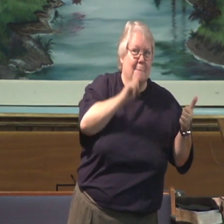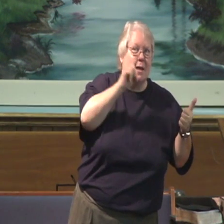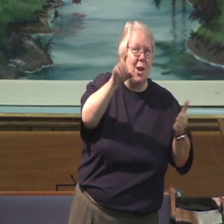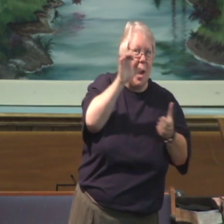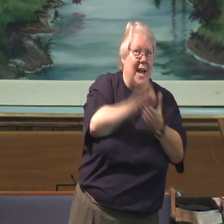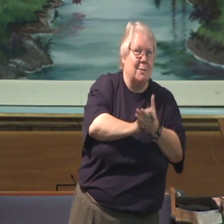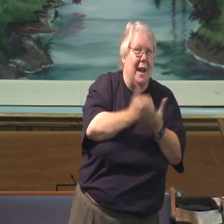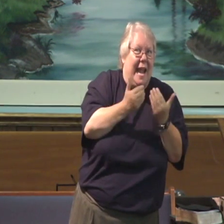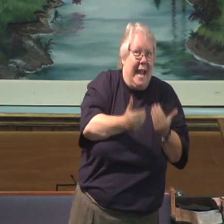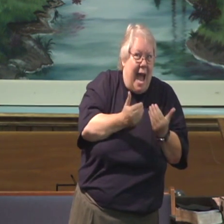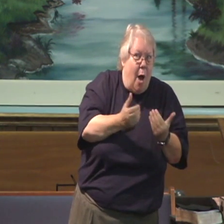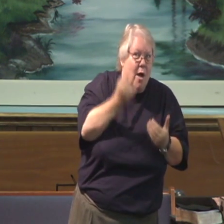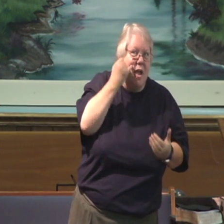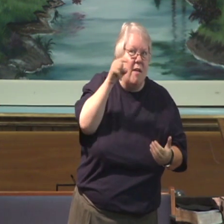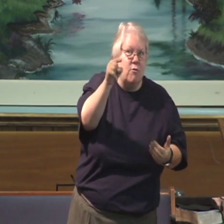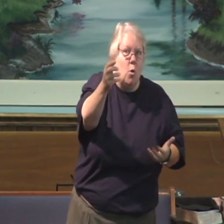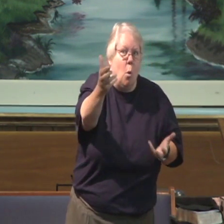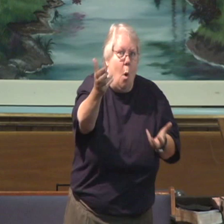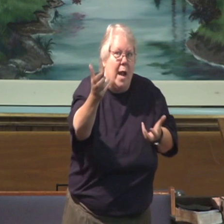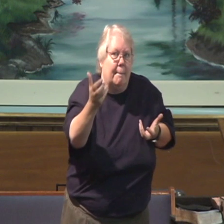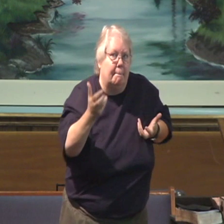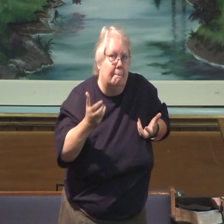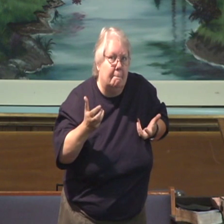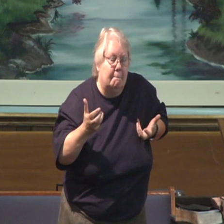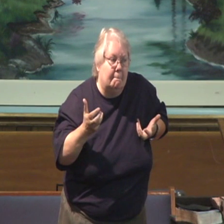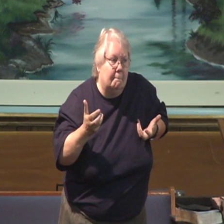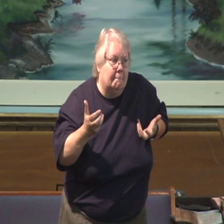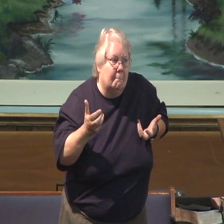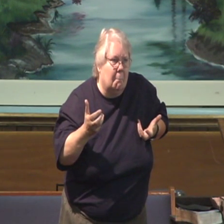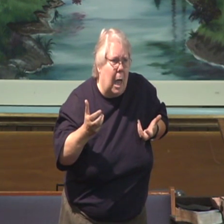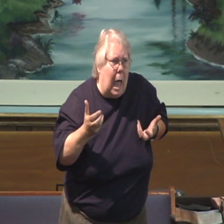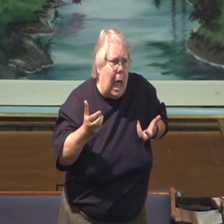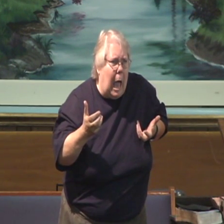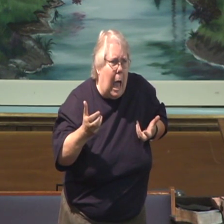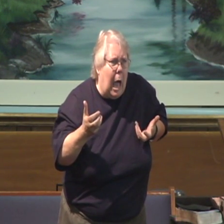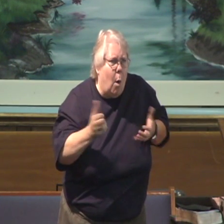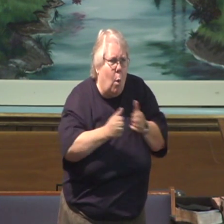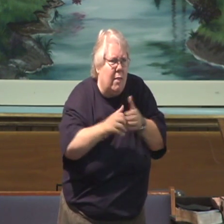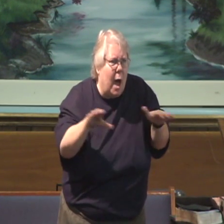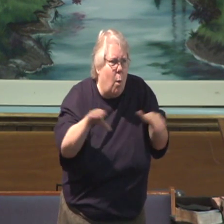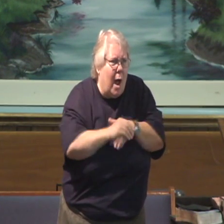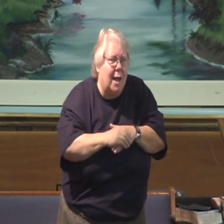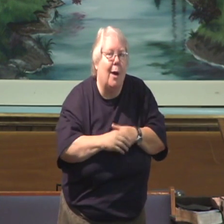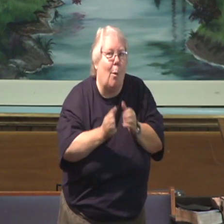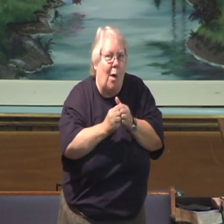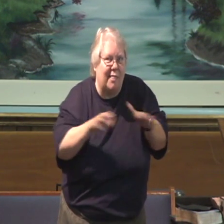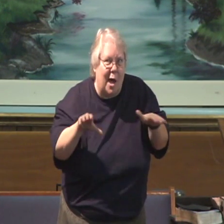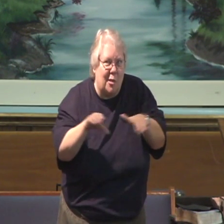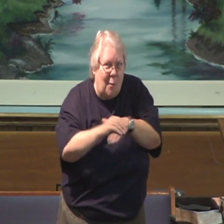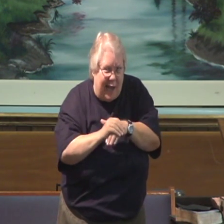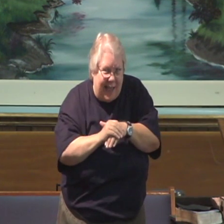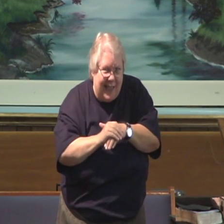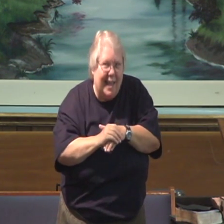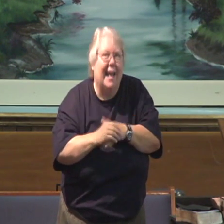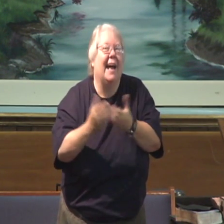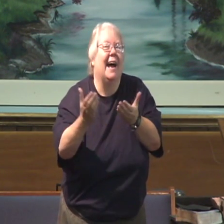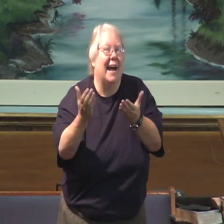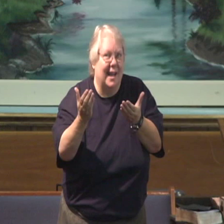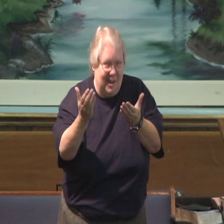be your husband now if you want him. Ah, without running, without the rest.